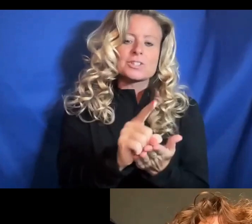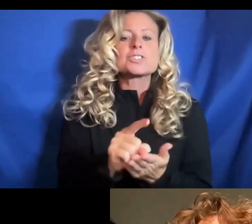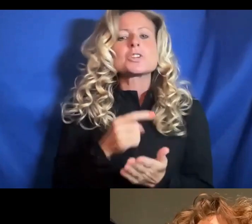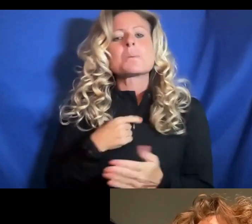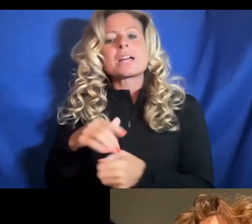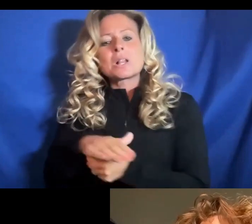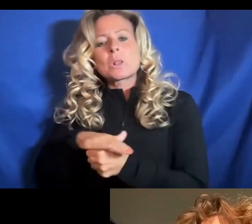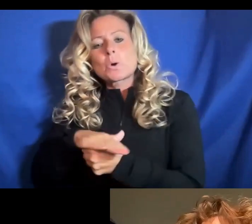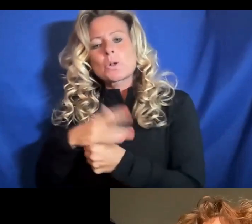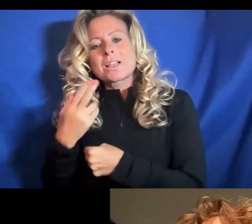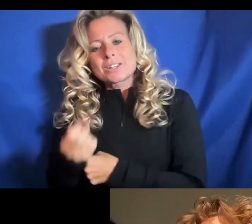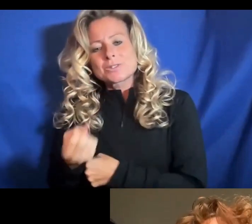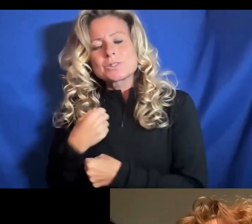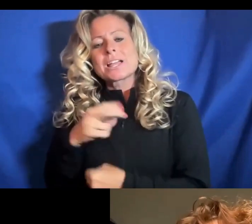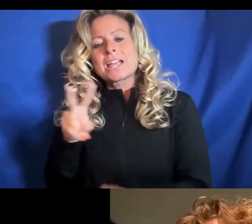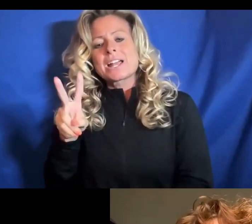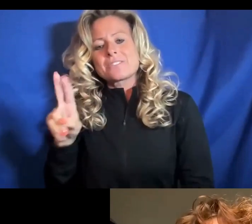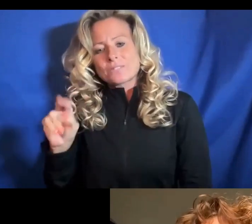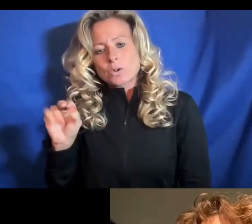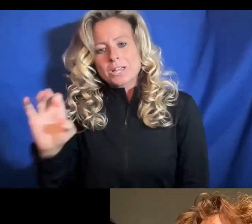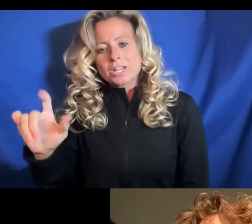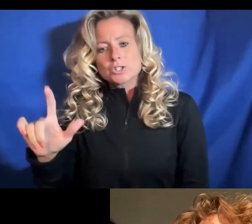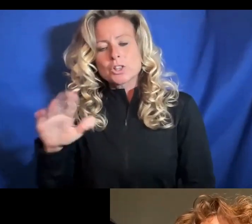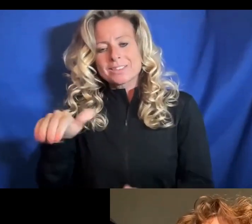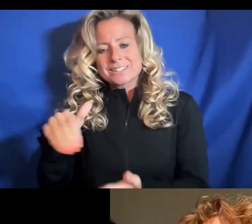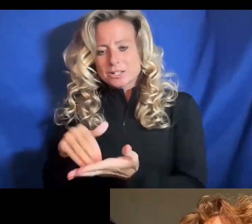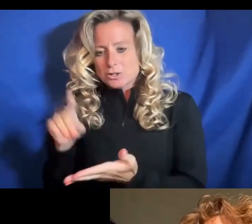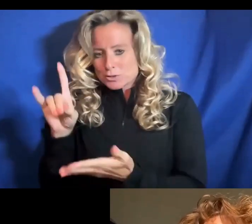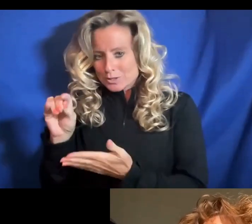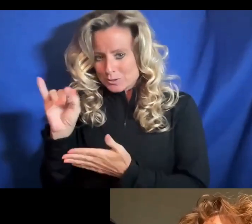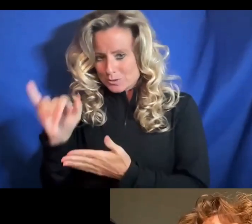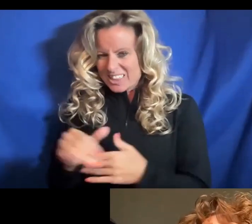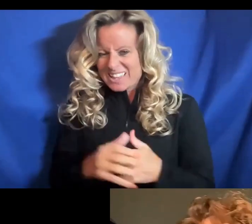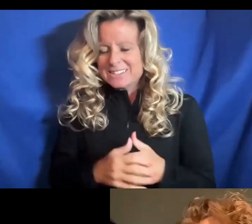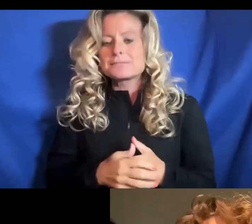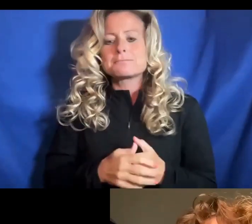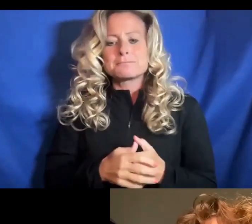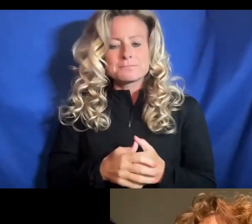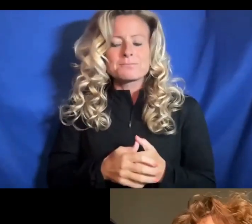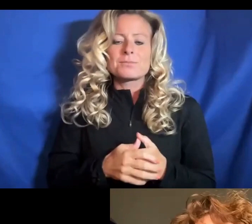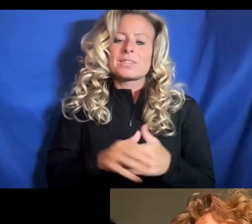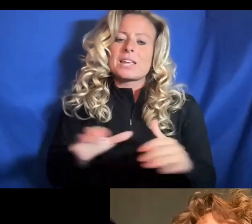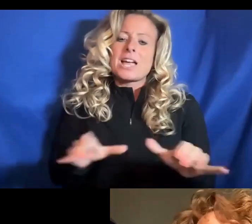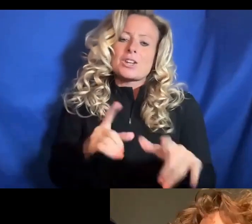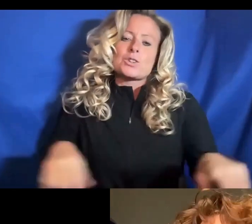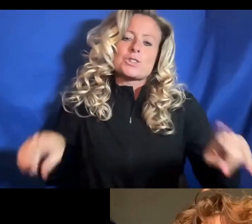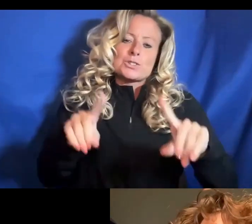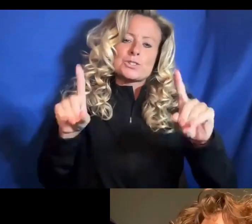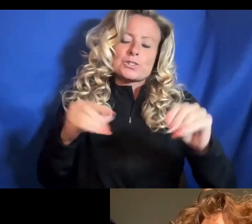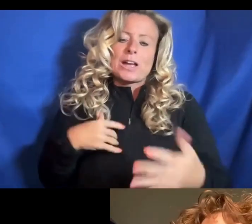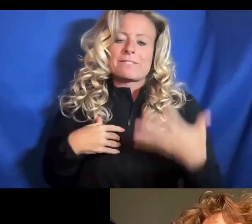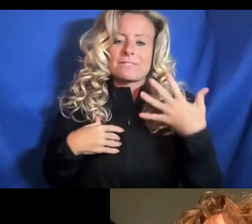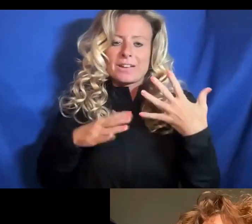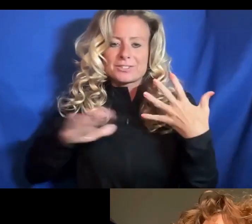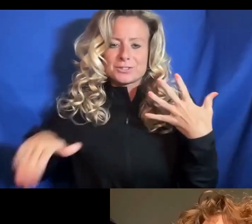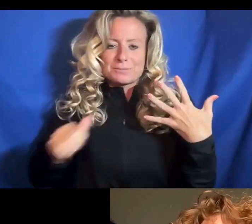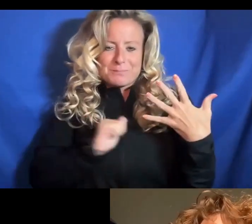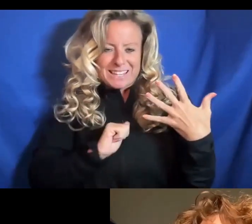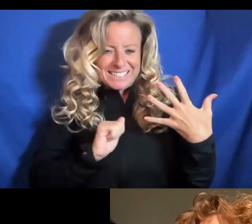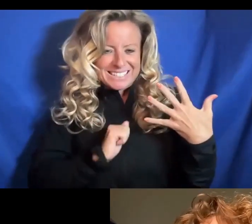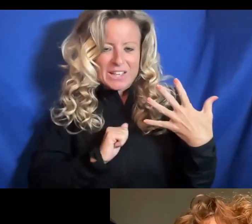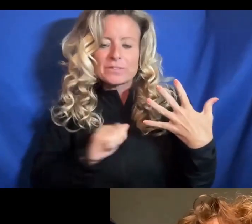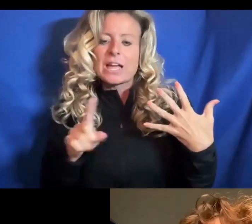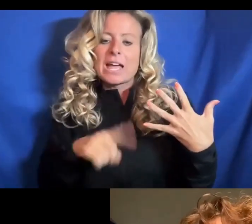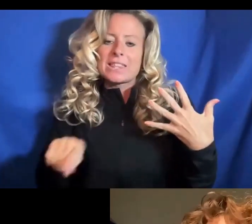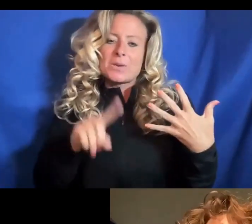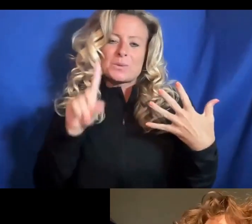center. So I did do that. I encourage everyone to do that. I have 5 children of my own, and they will probably be